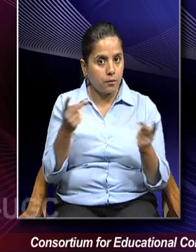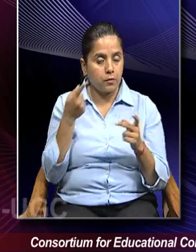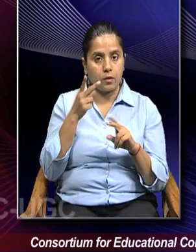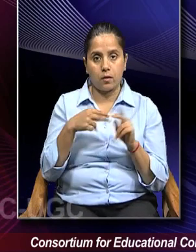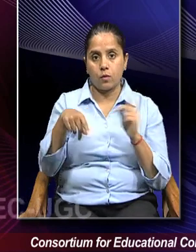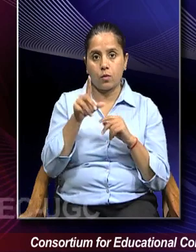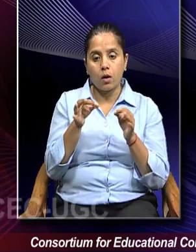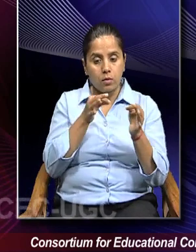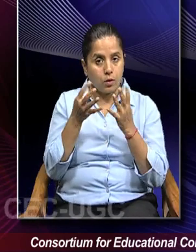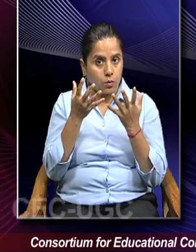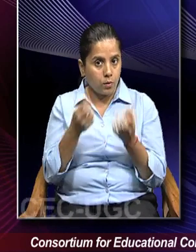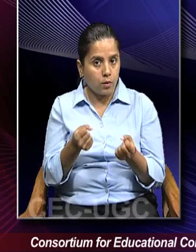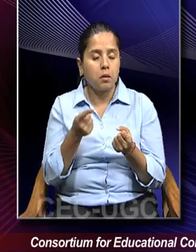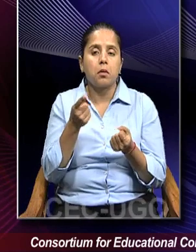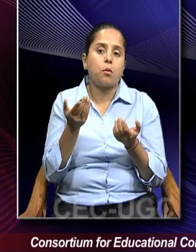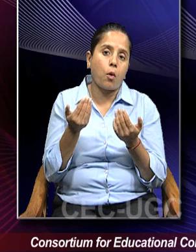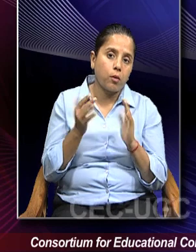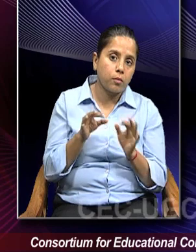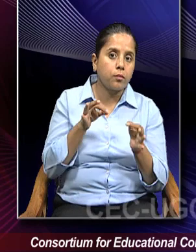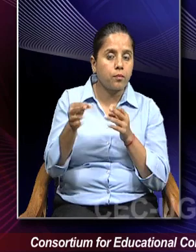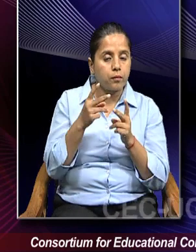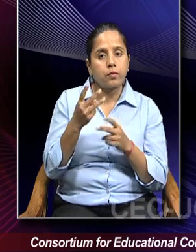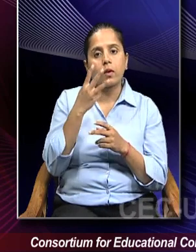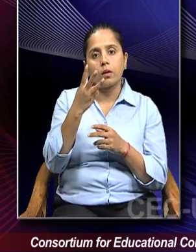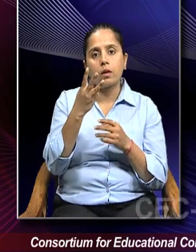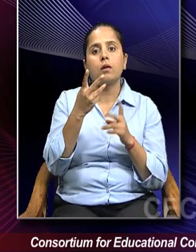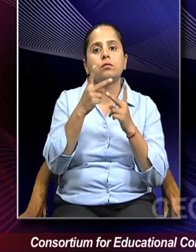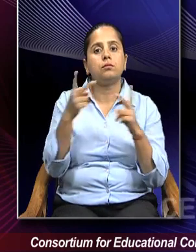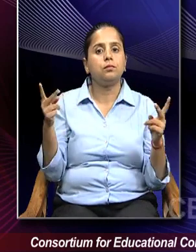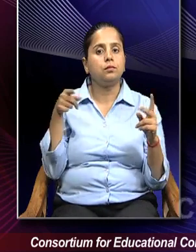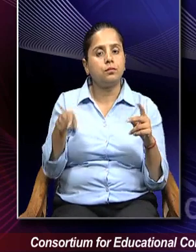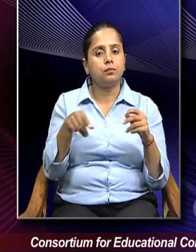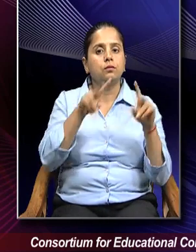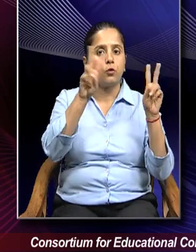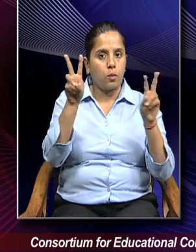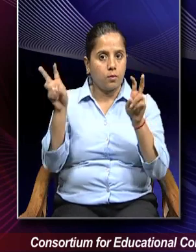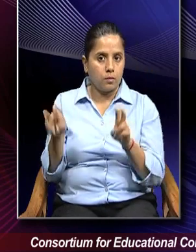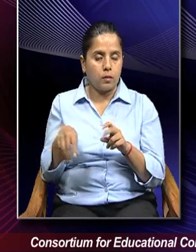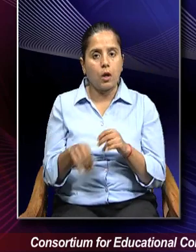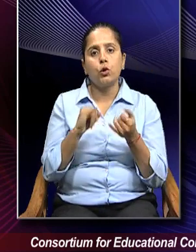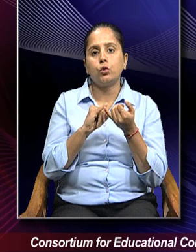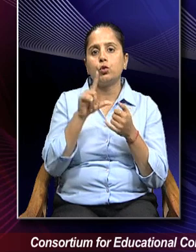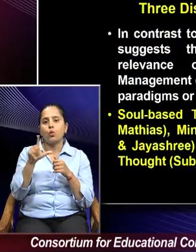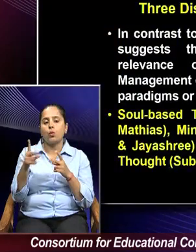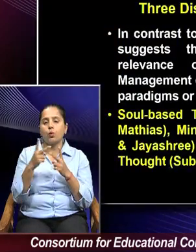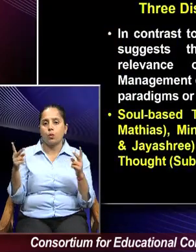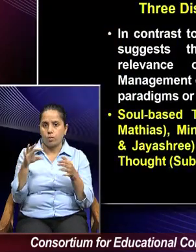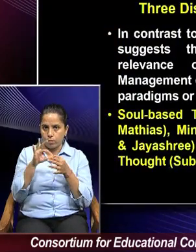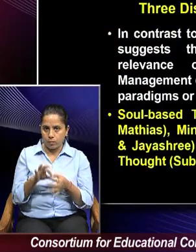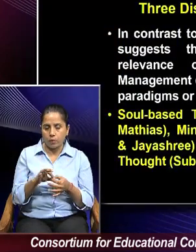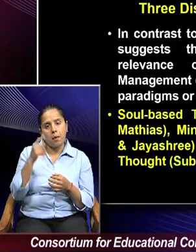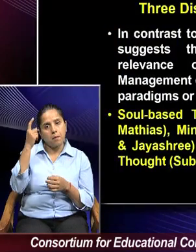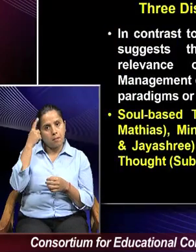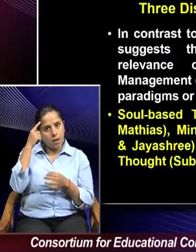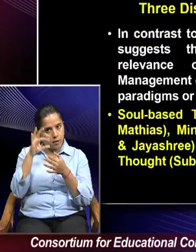to classify it, it can be classified in three paradigms or streams. One is soul based thought, another is mind